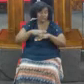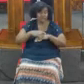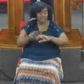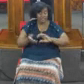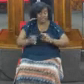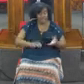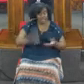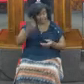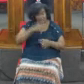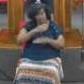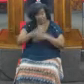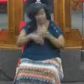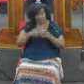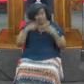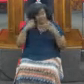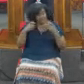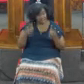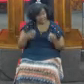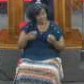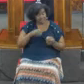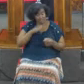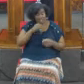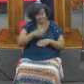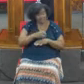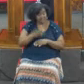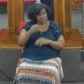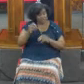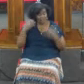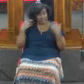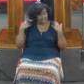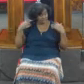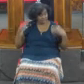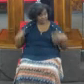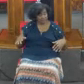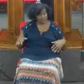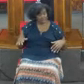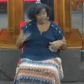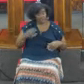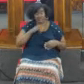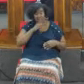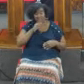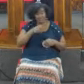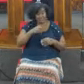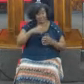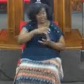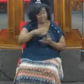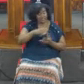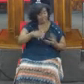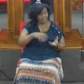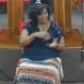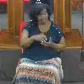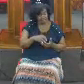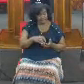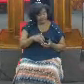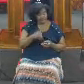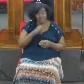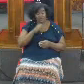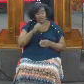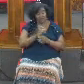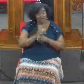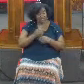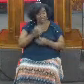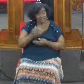all of our sins. He didn't send an angel. He didn't send a cloud. He didn't create